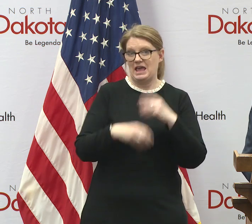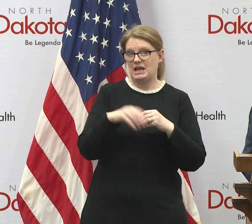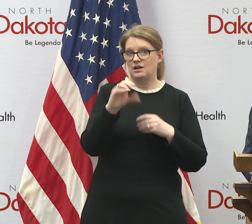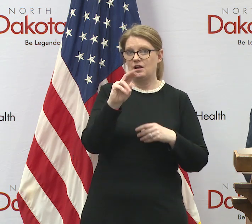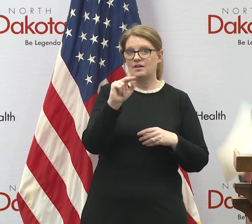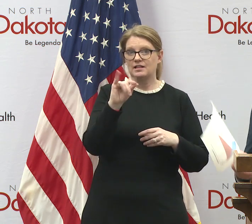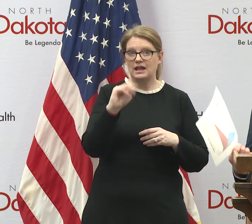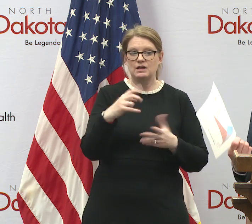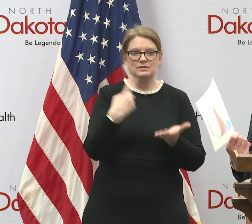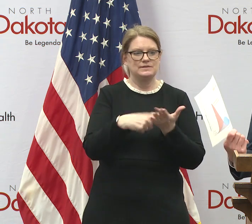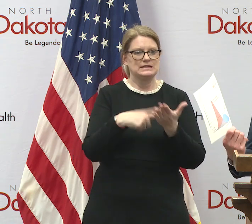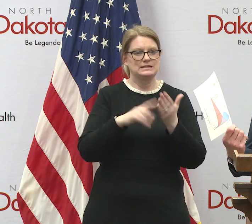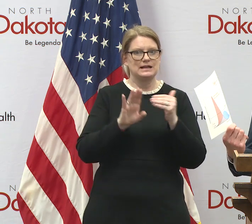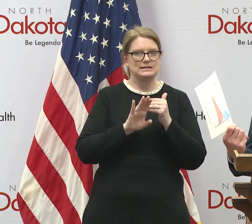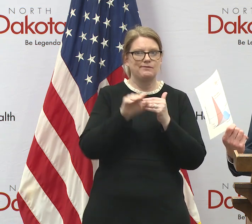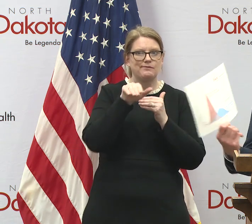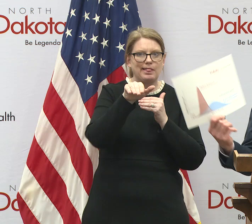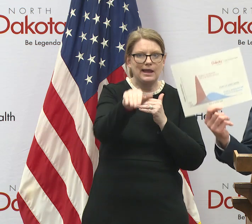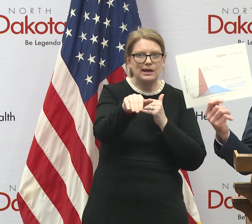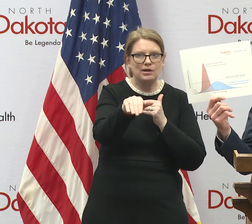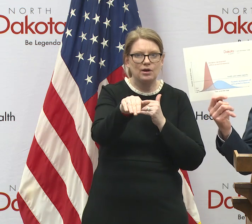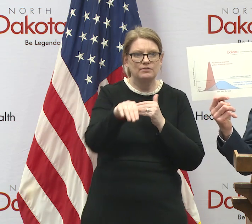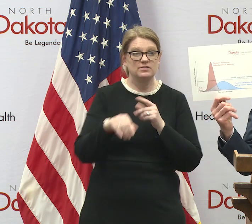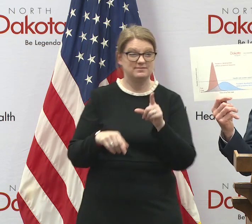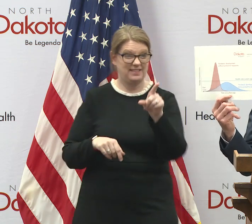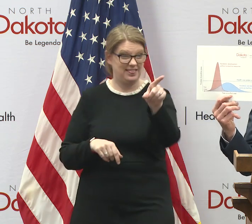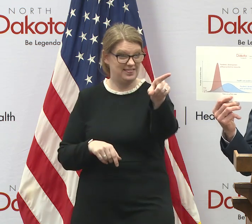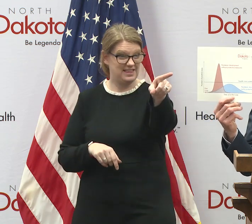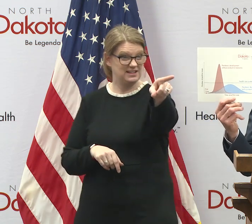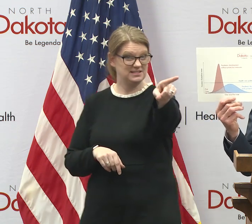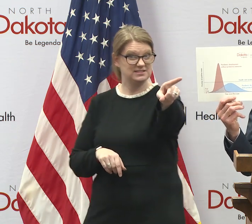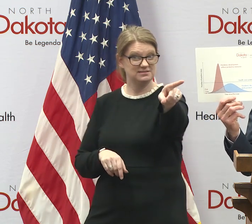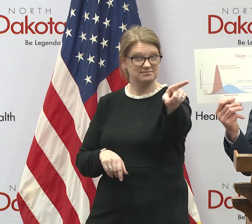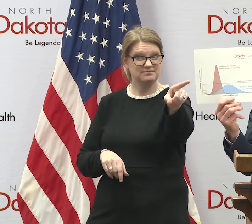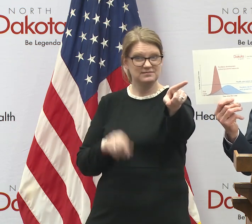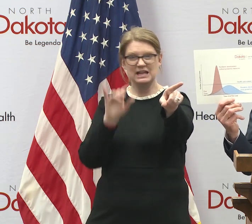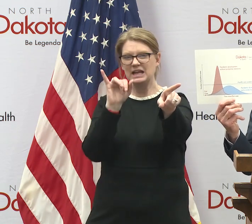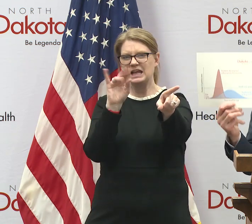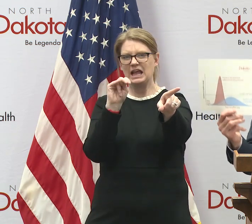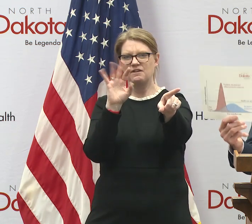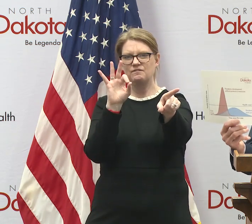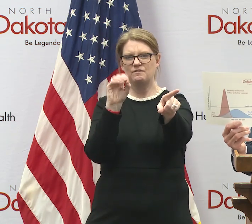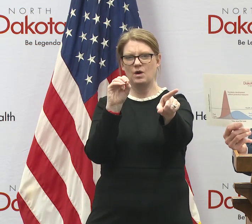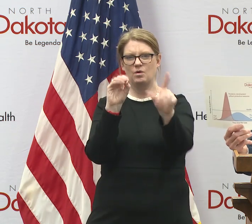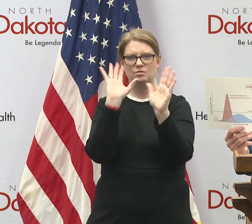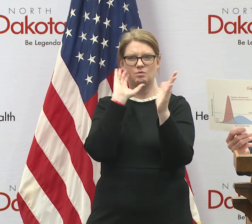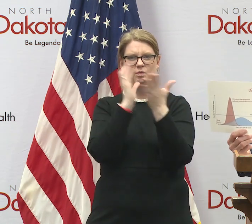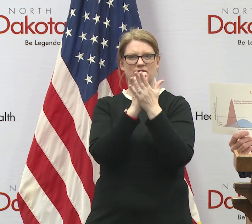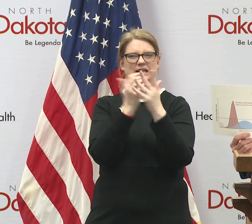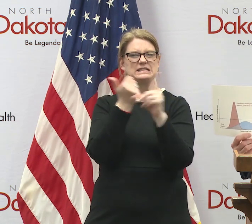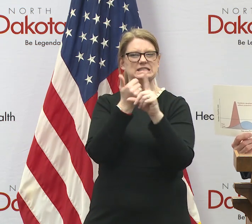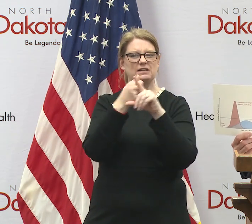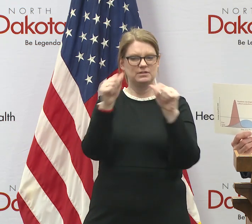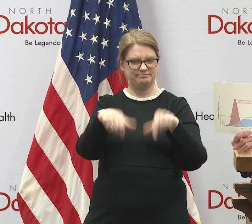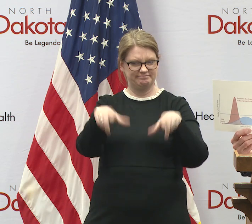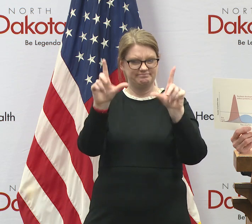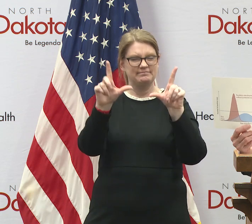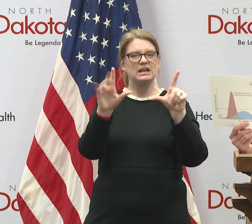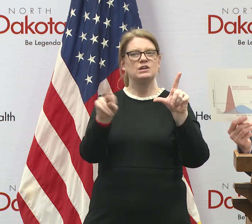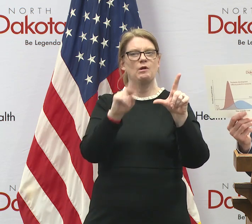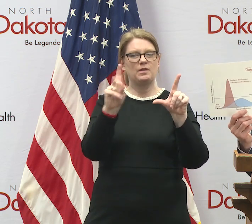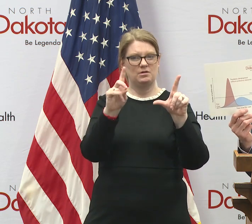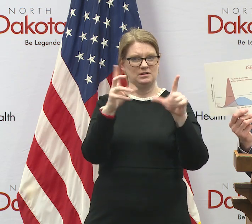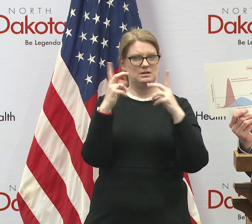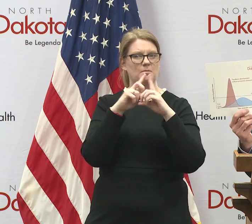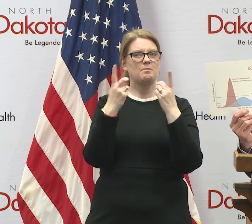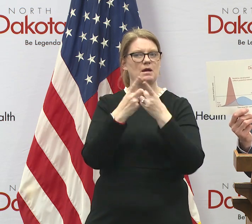about flattening the curve a number of times. This is a infographic which is going to go up on the North Dakota Department of